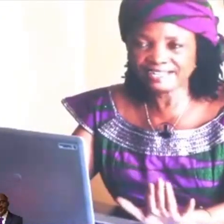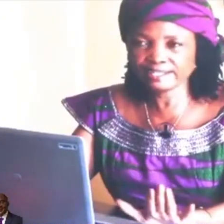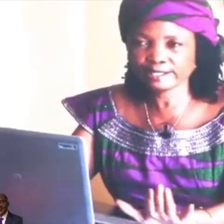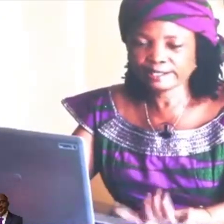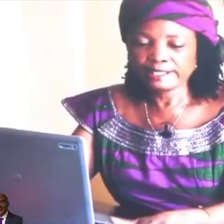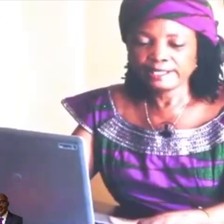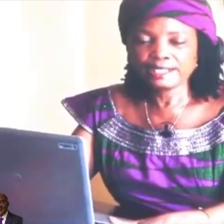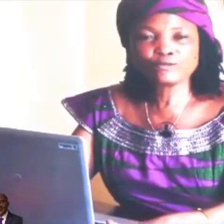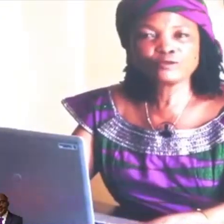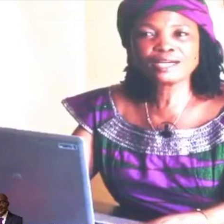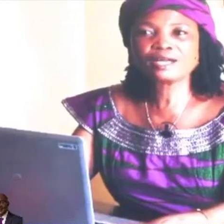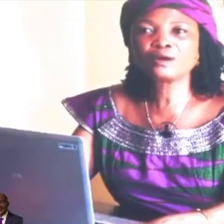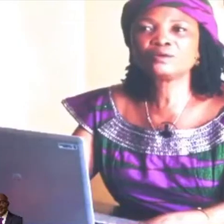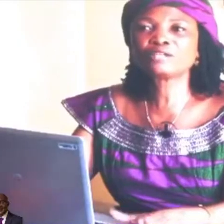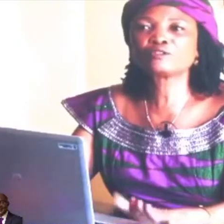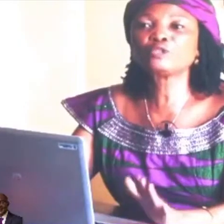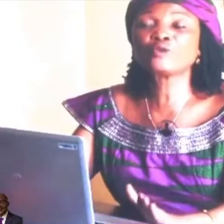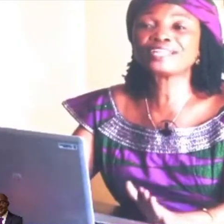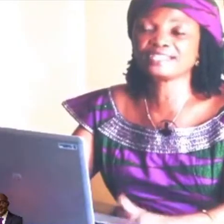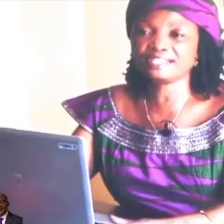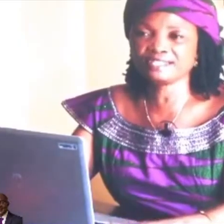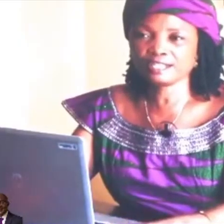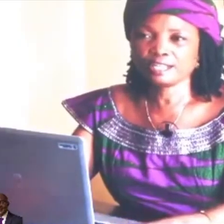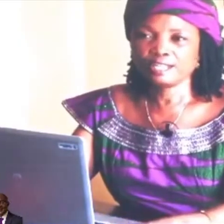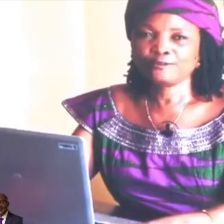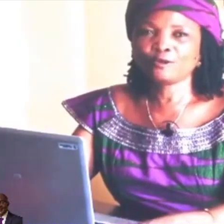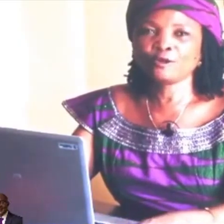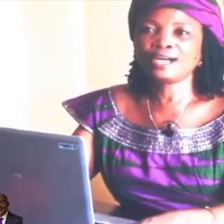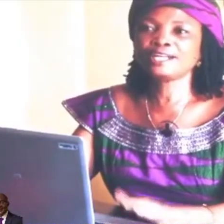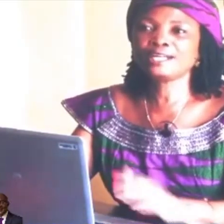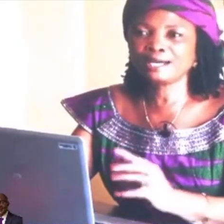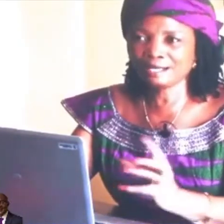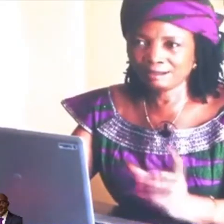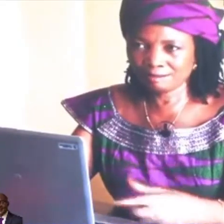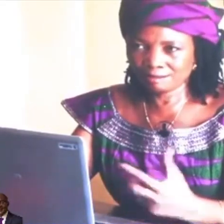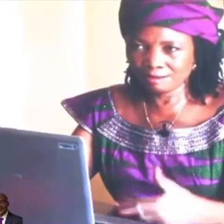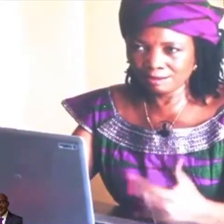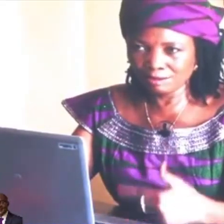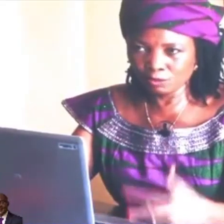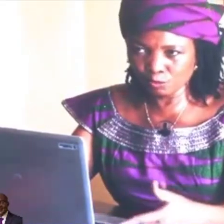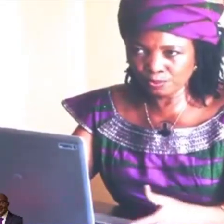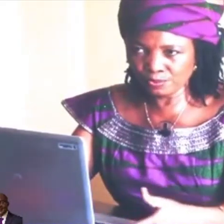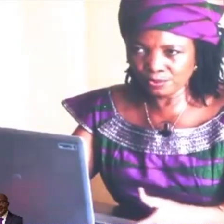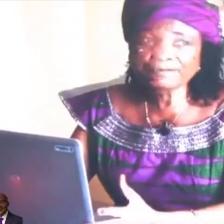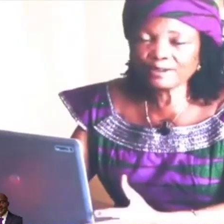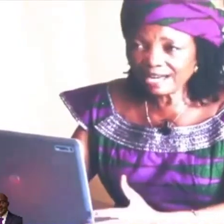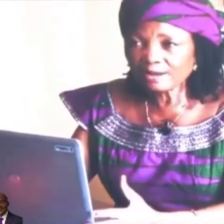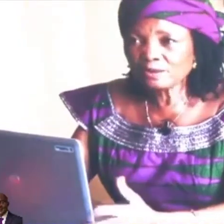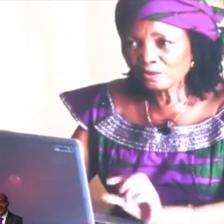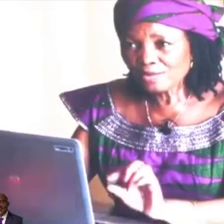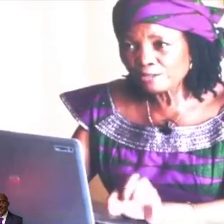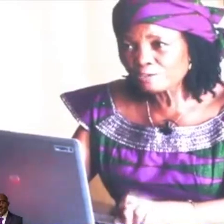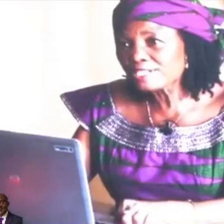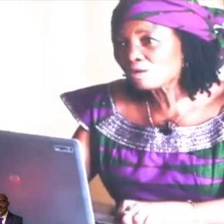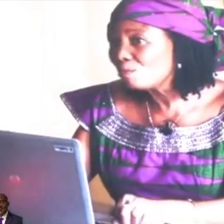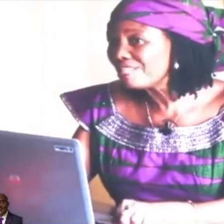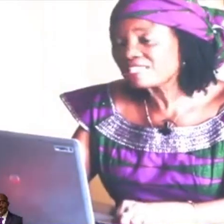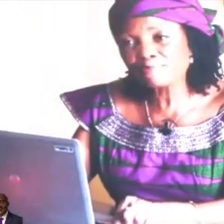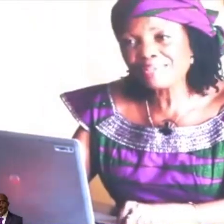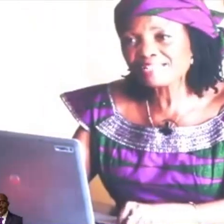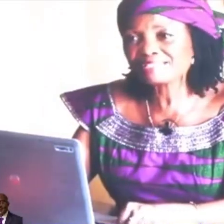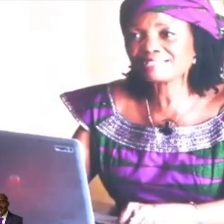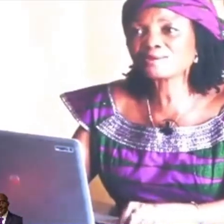completed, and we are now actually waiting for another group. For now, we are doing